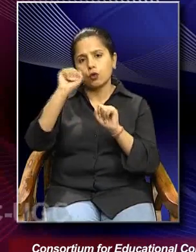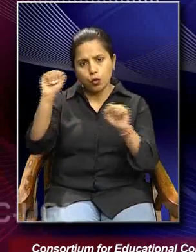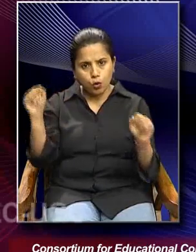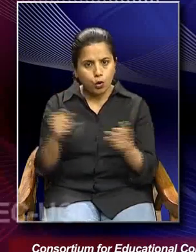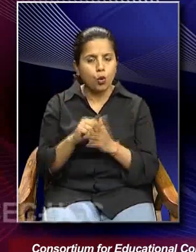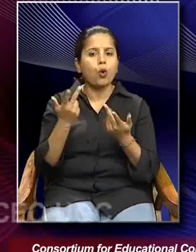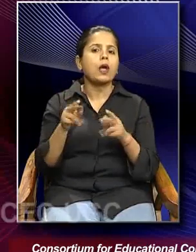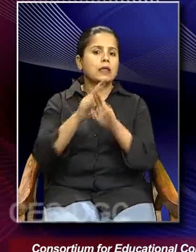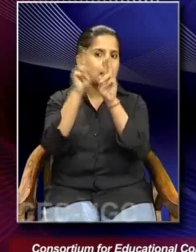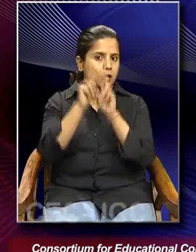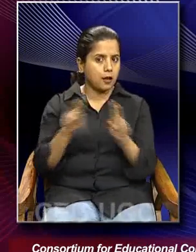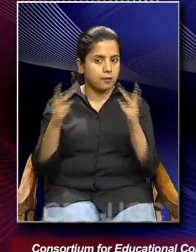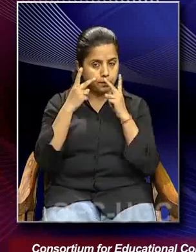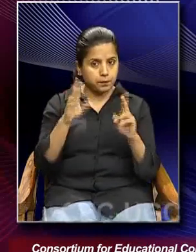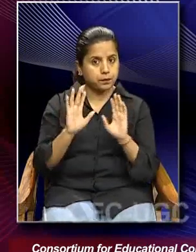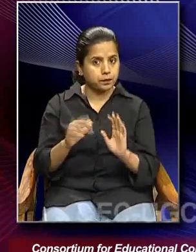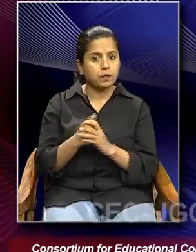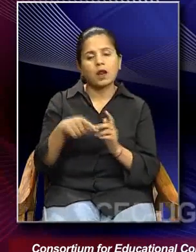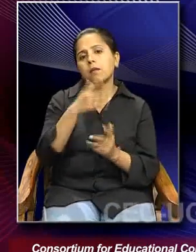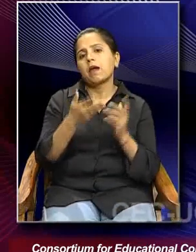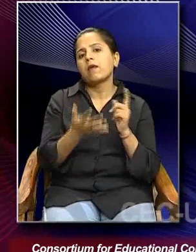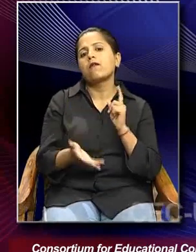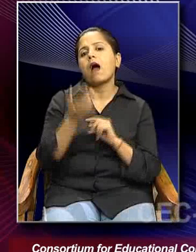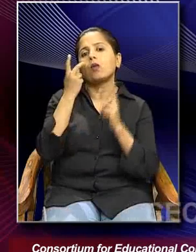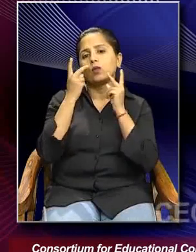maybe internationally, so they may find